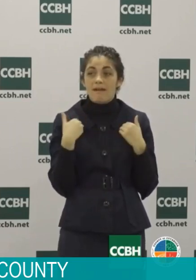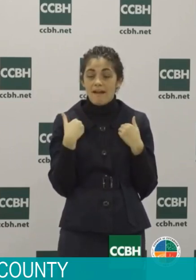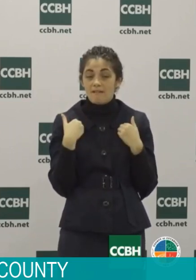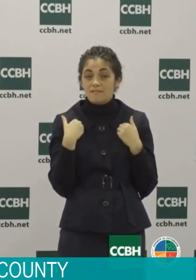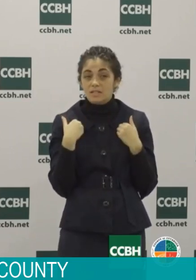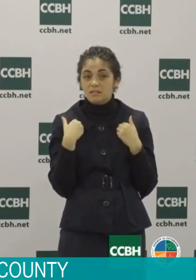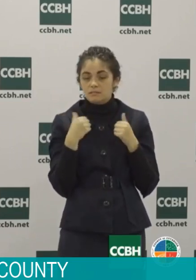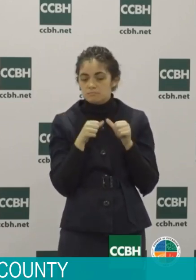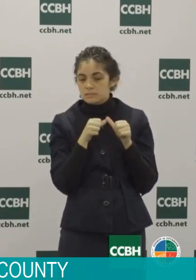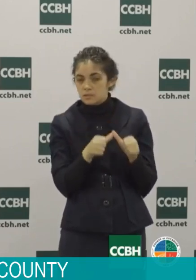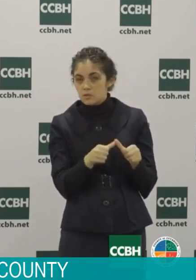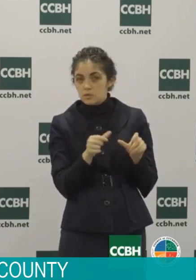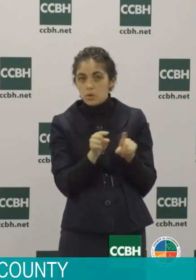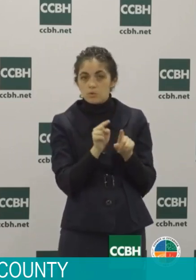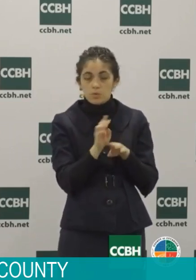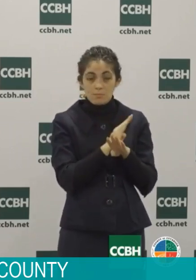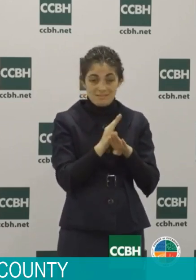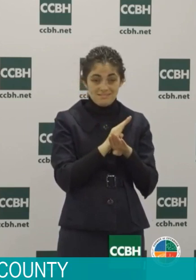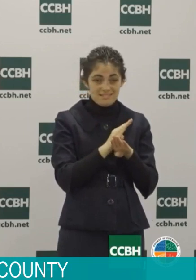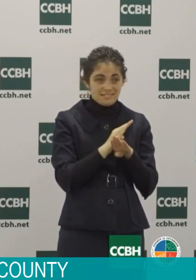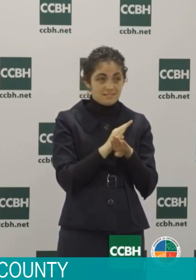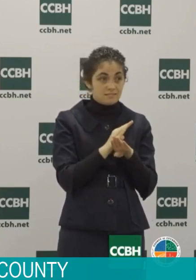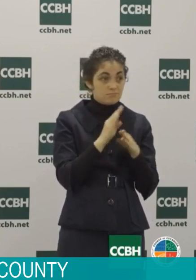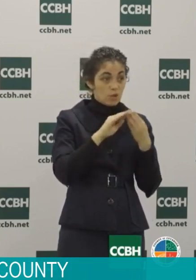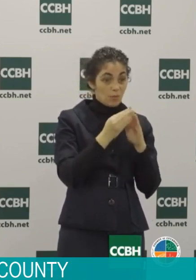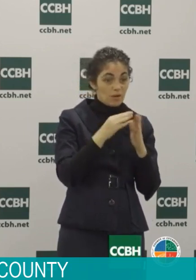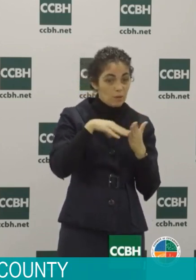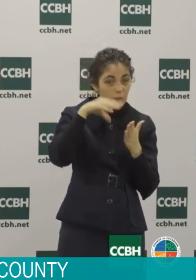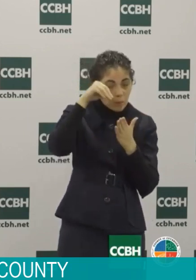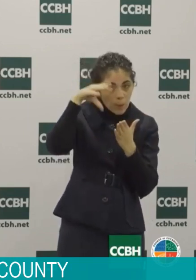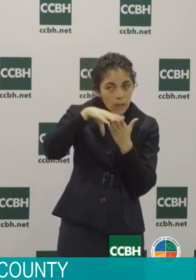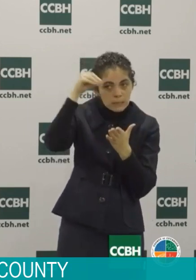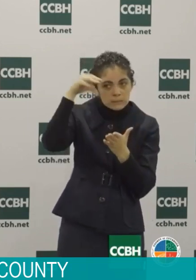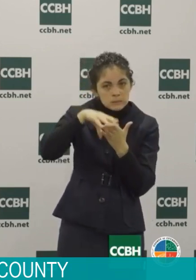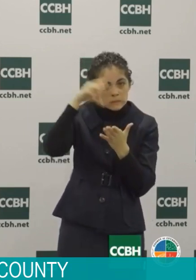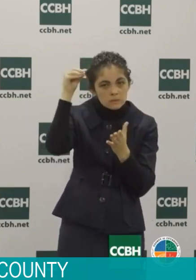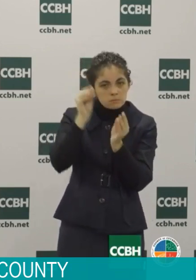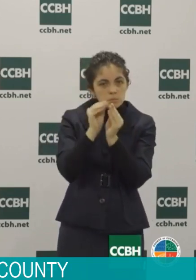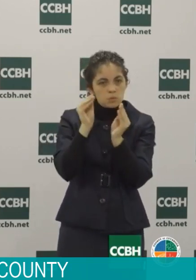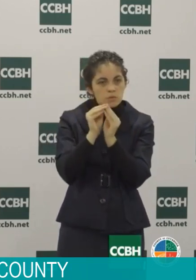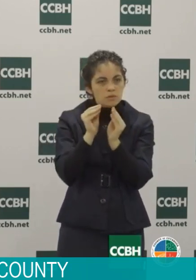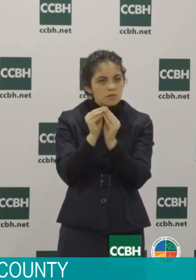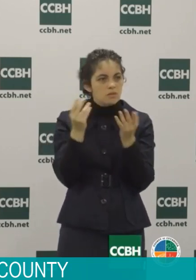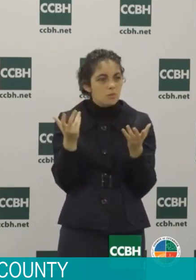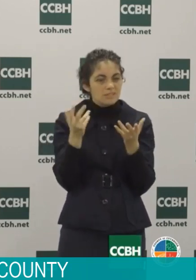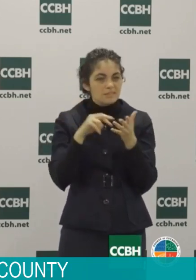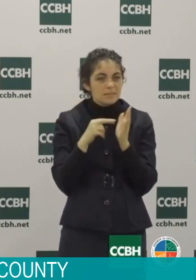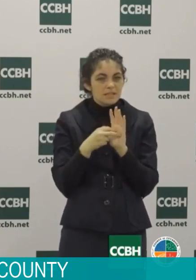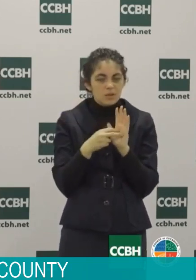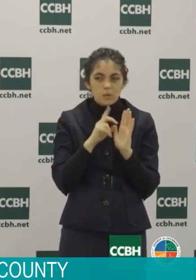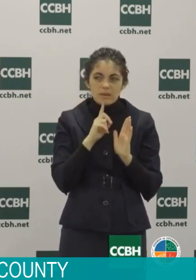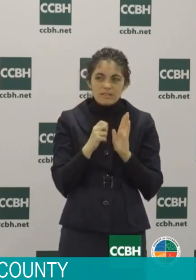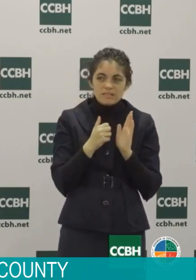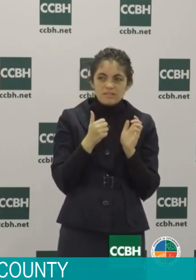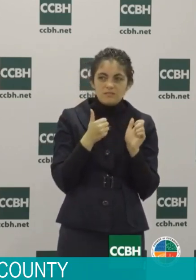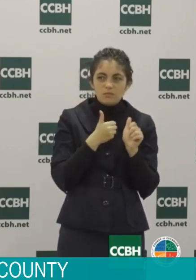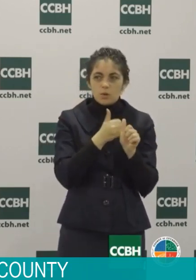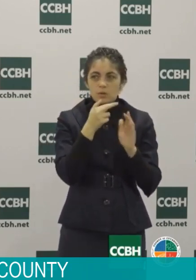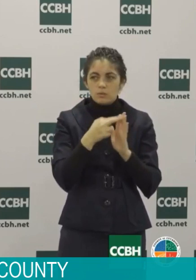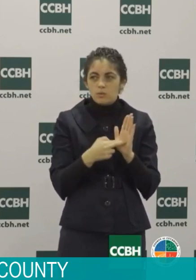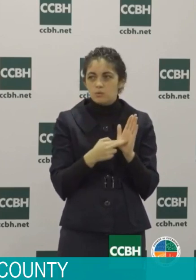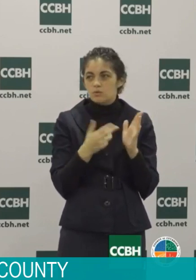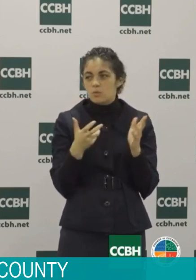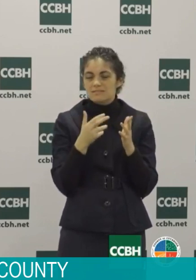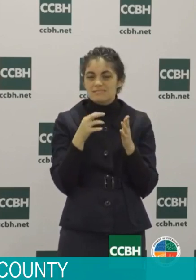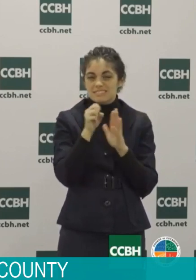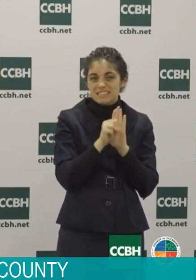along with our business community, learning together about the what the guidance from the state